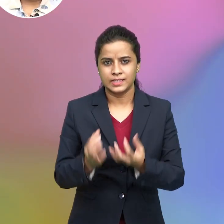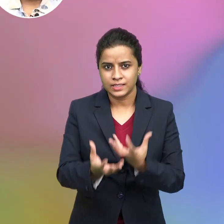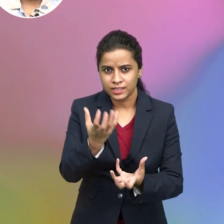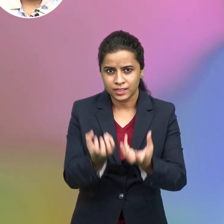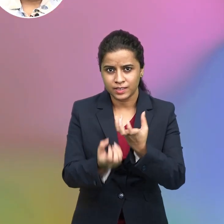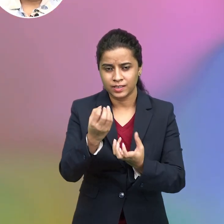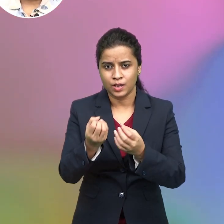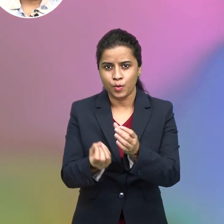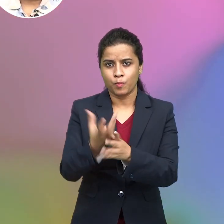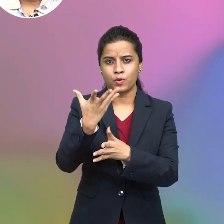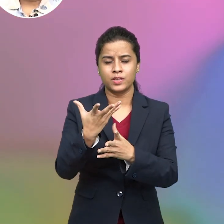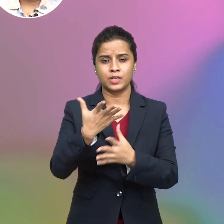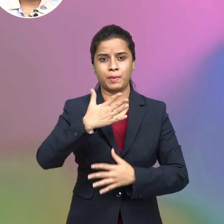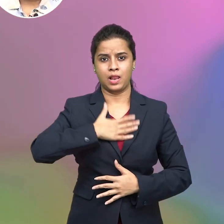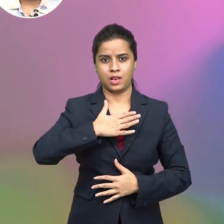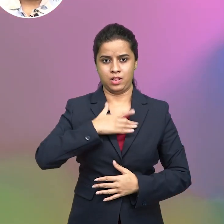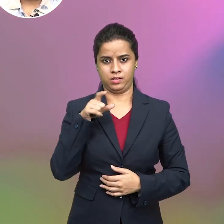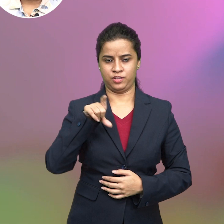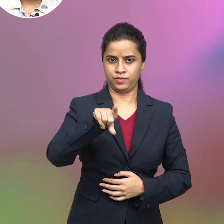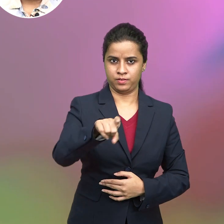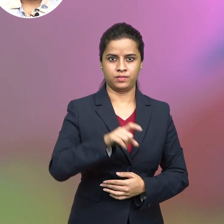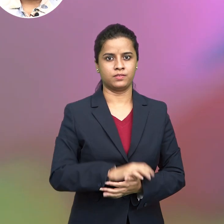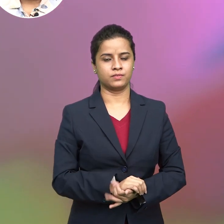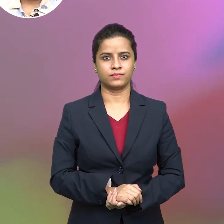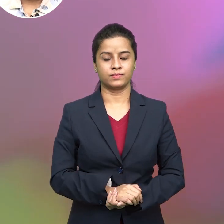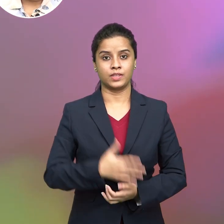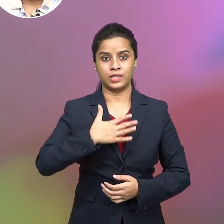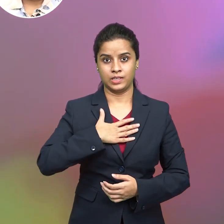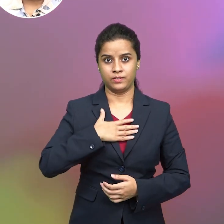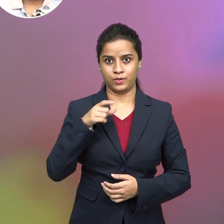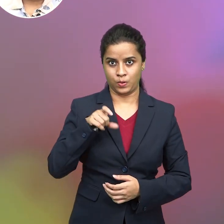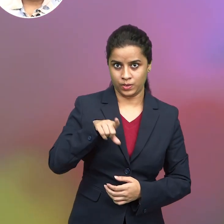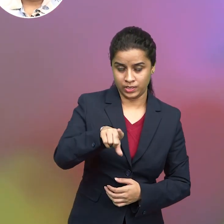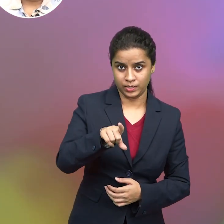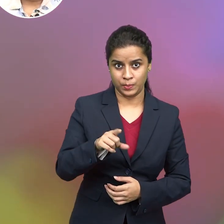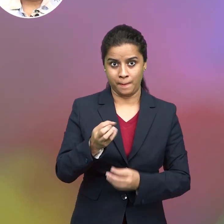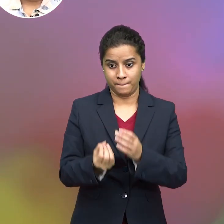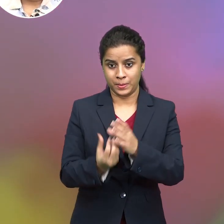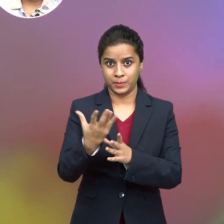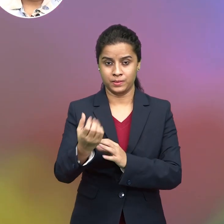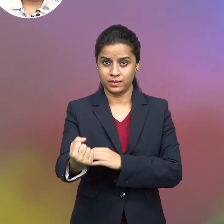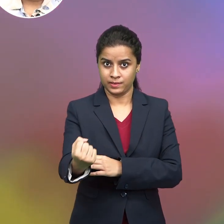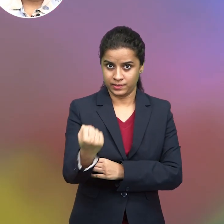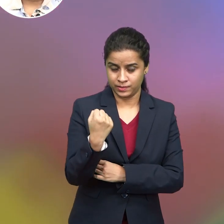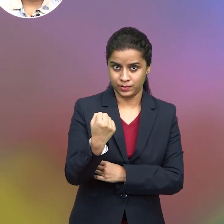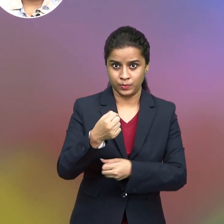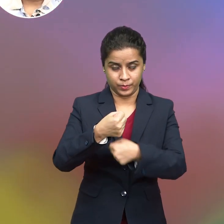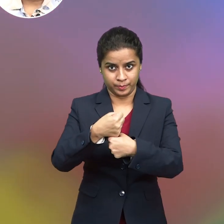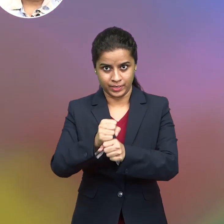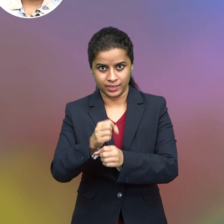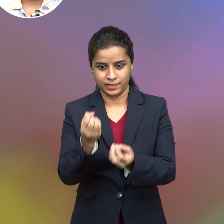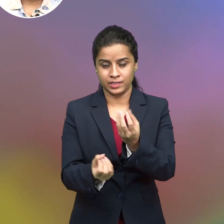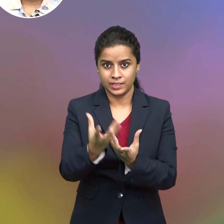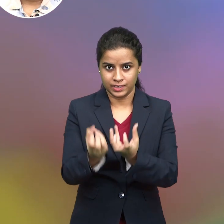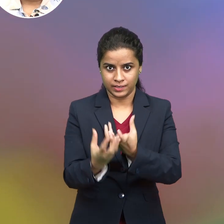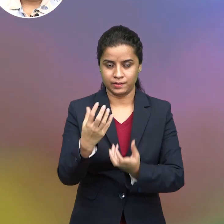Heat production by living organisms. Living organisms produce energy in the form of